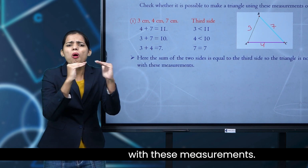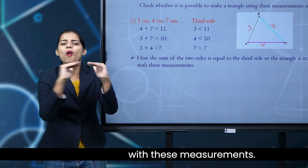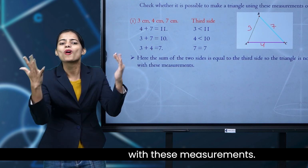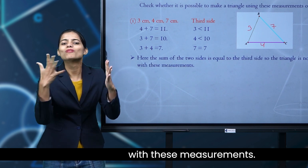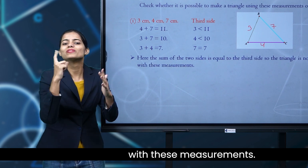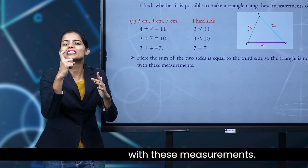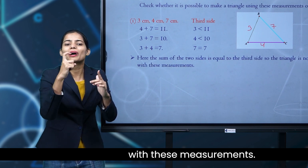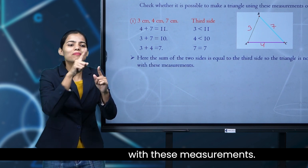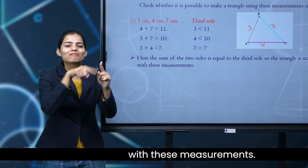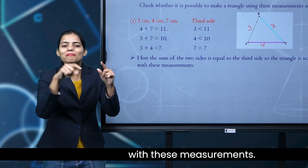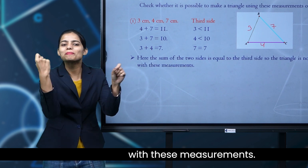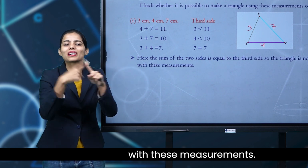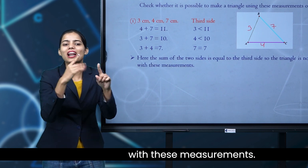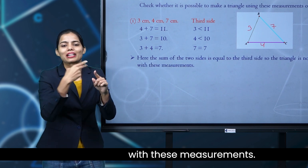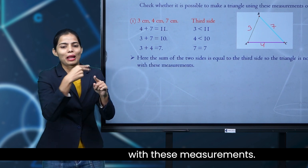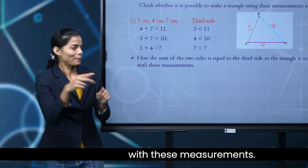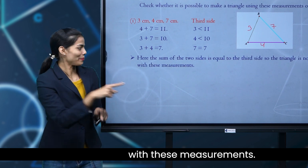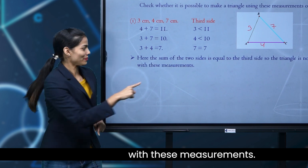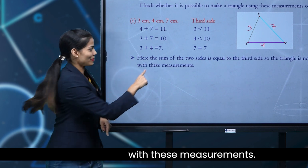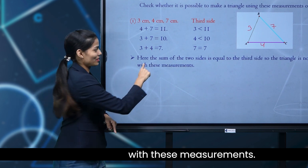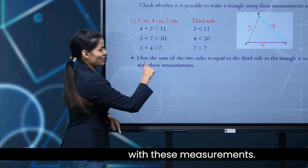these measurements.